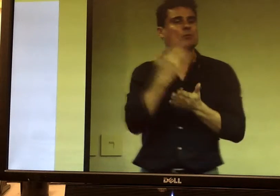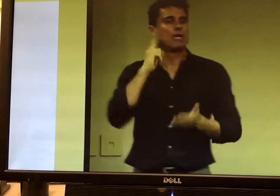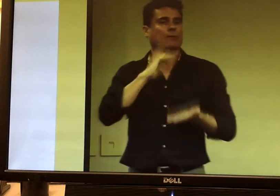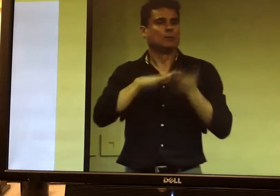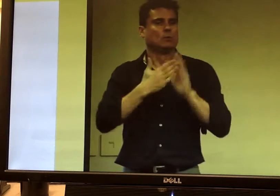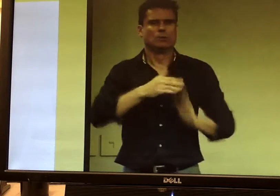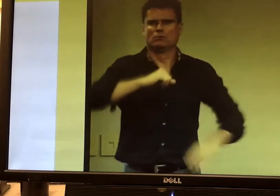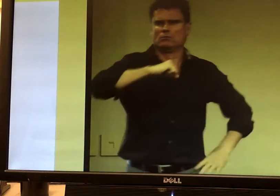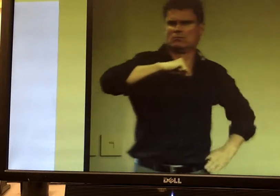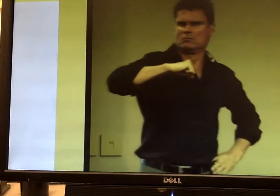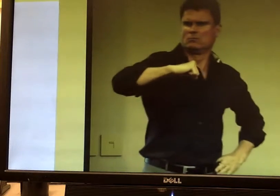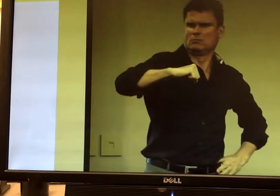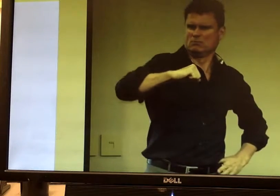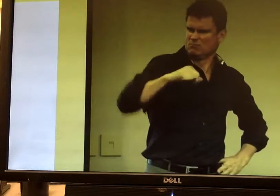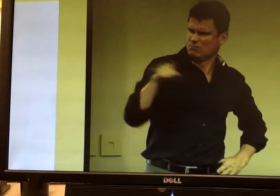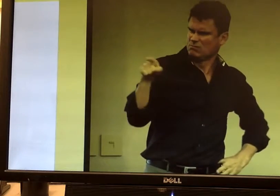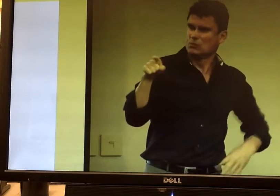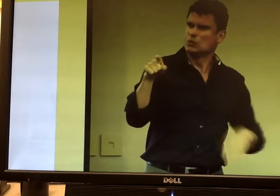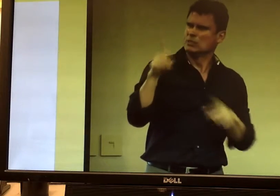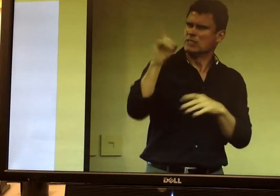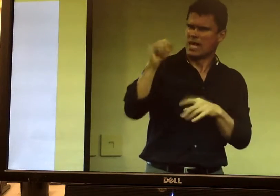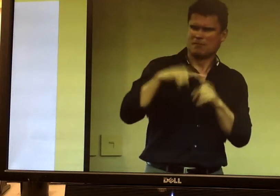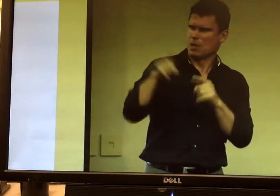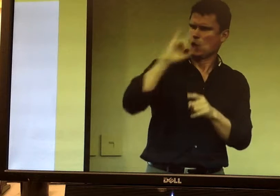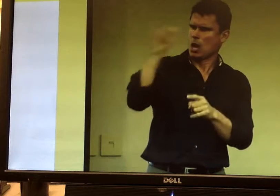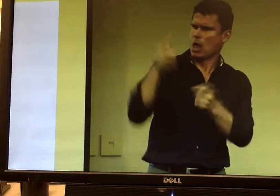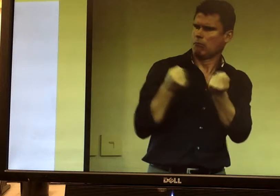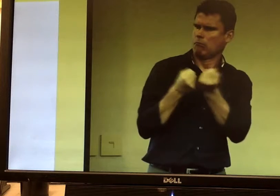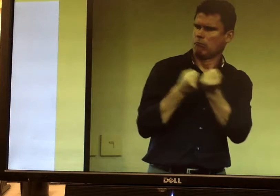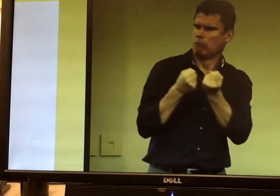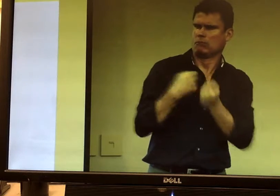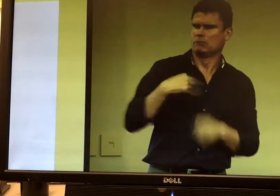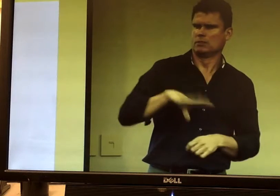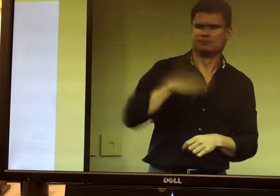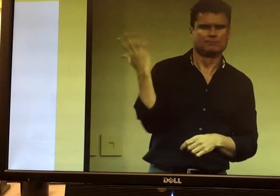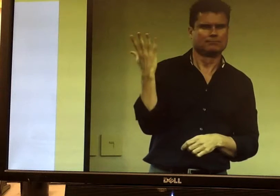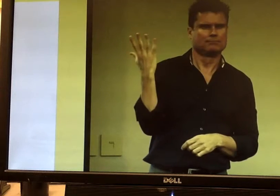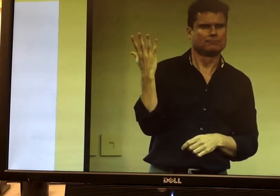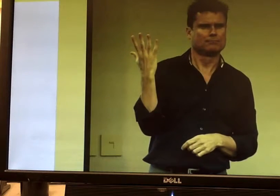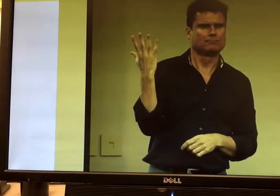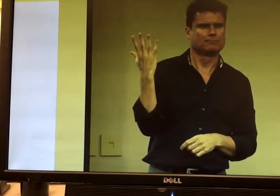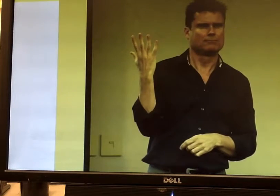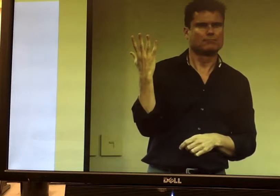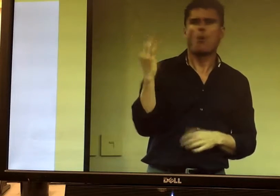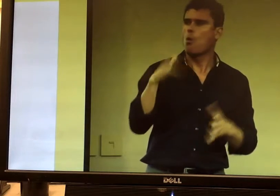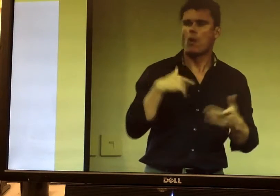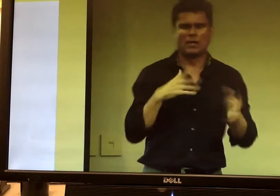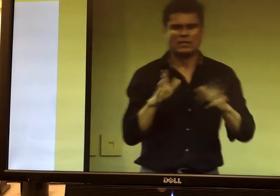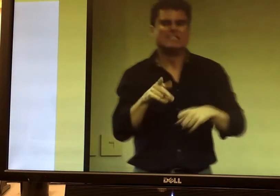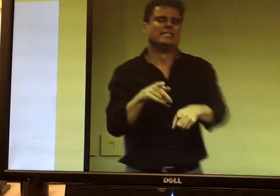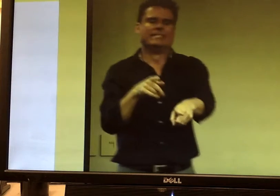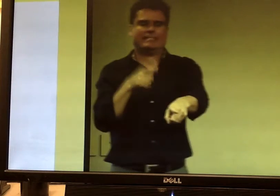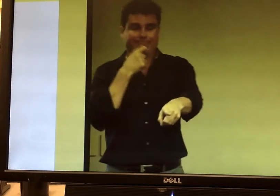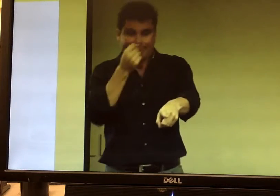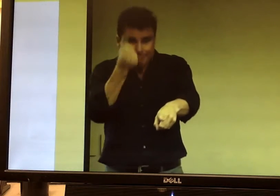Whether or not that's appropriate is a controversial topic, Because they might think, oh, you're an interpreter, you're a deaf interpreter, but it seems like